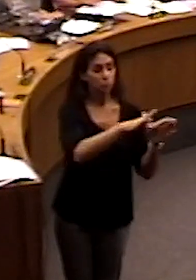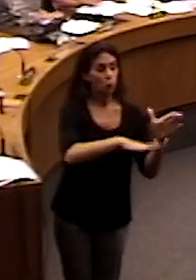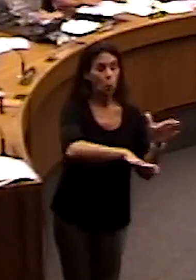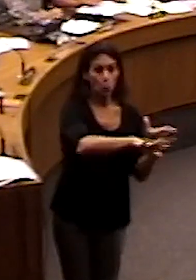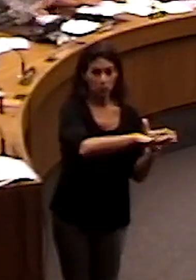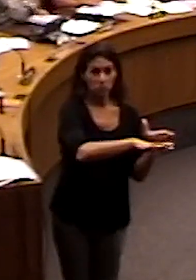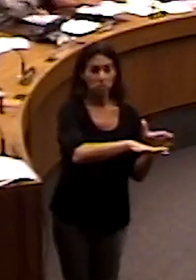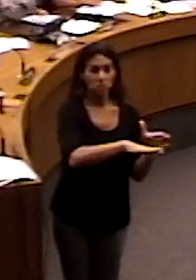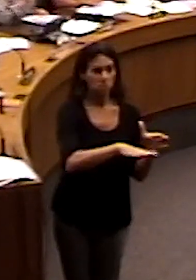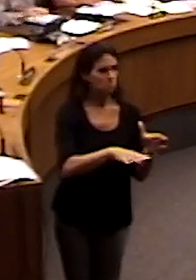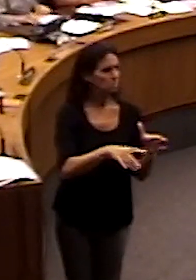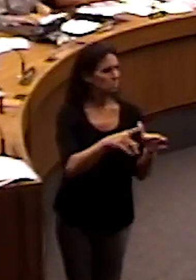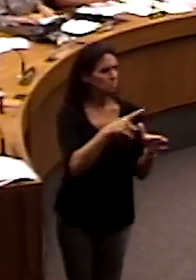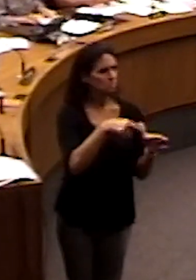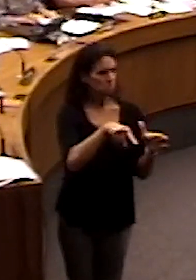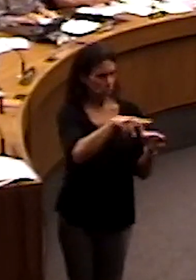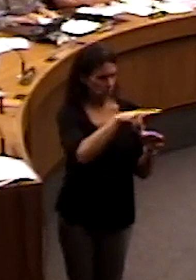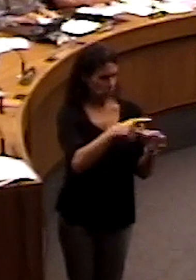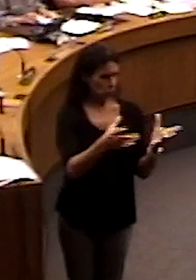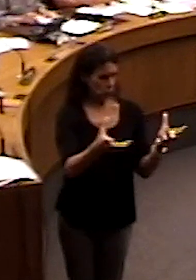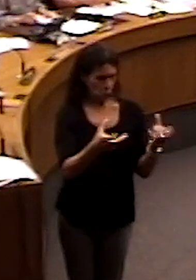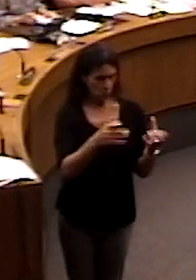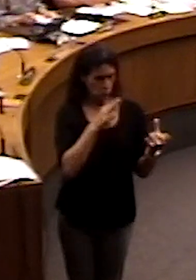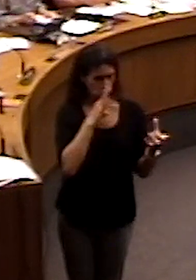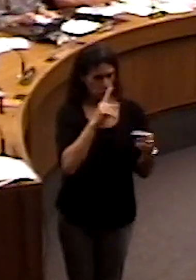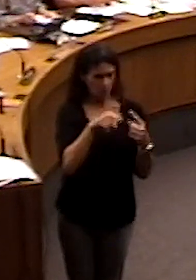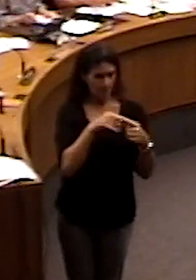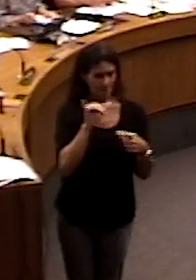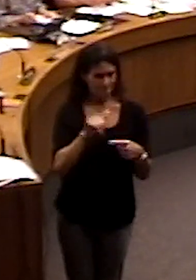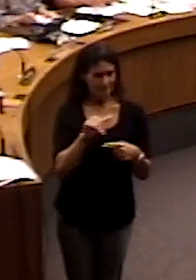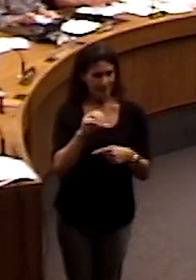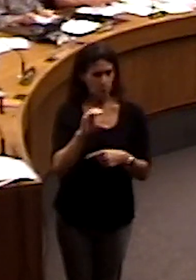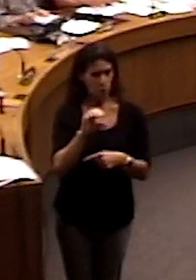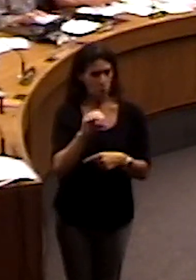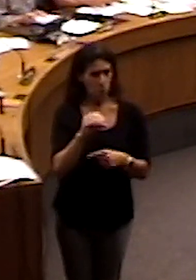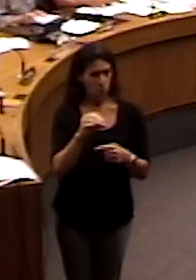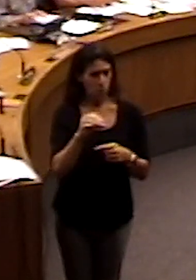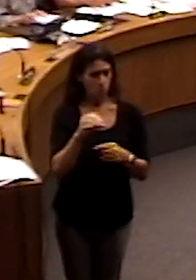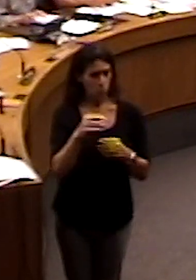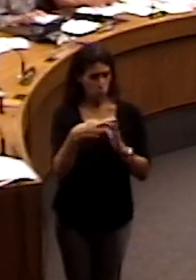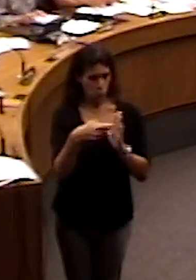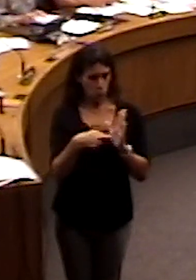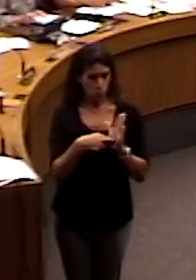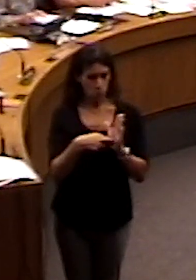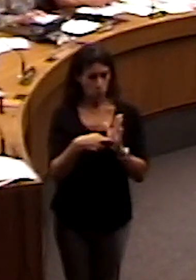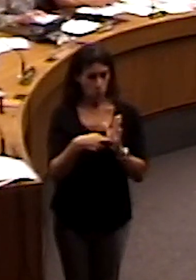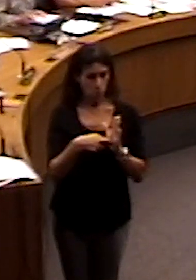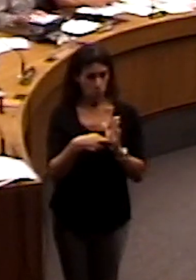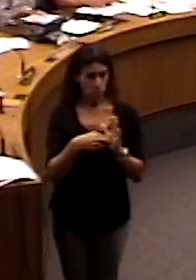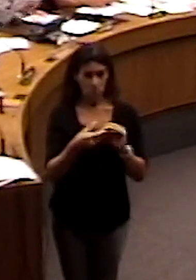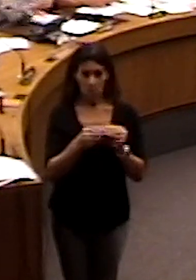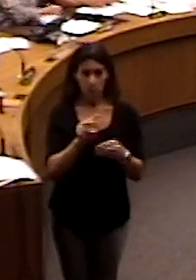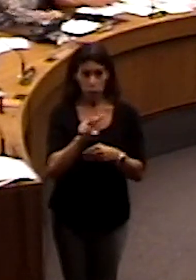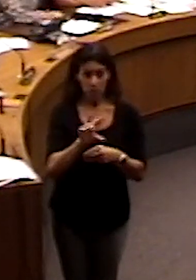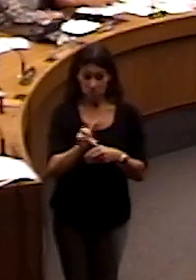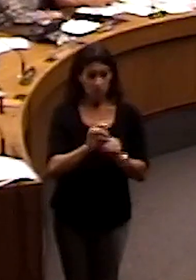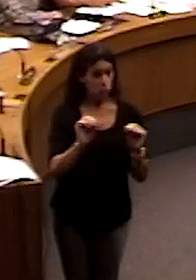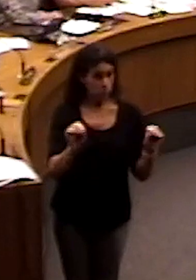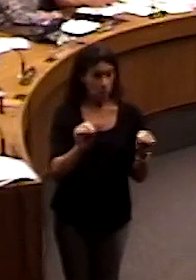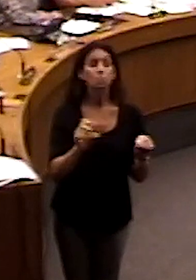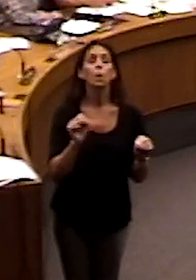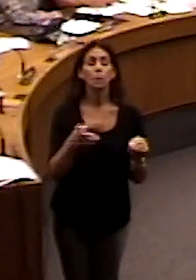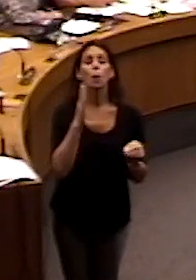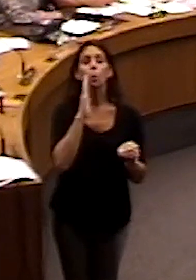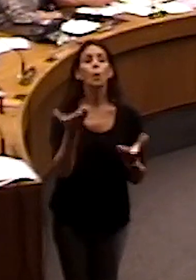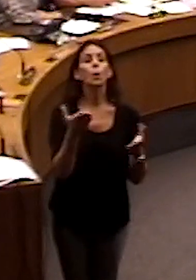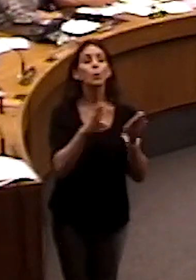you. Is there anybody in the public that would like to speak on ordinance number 27? Seeing none, can I have a motion to close the public portion?